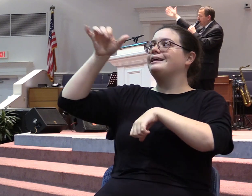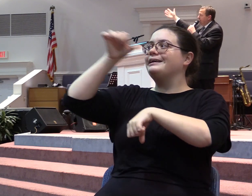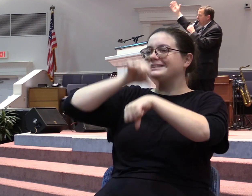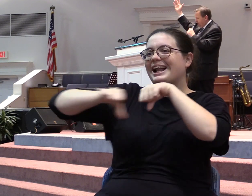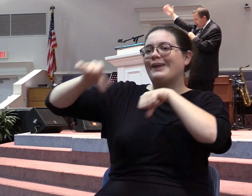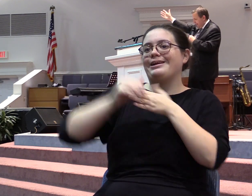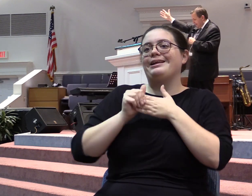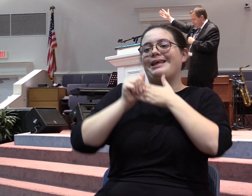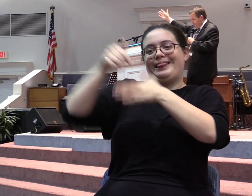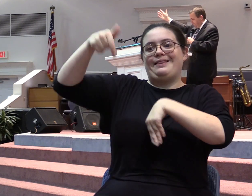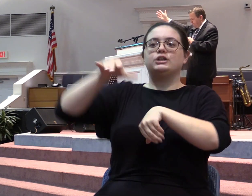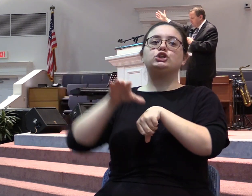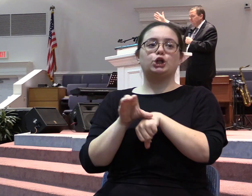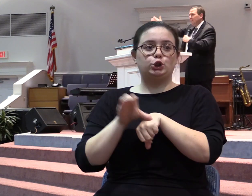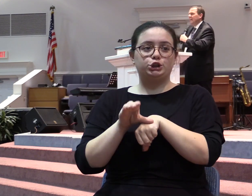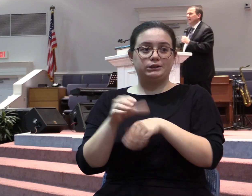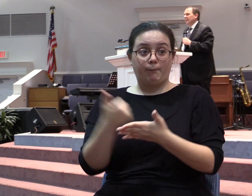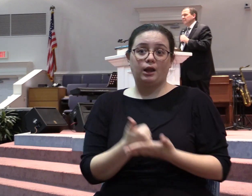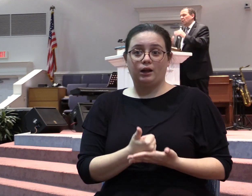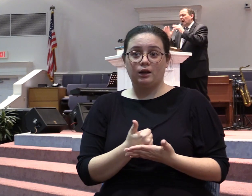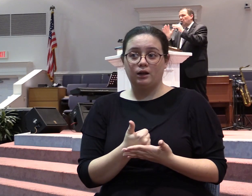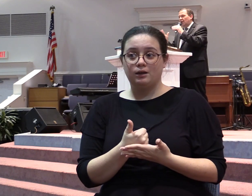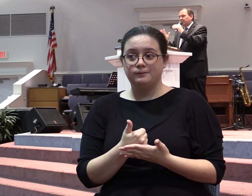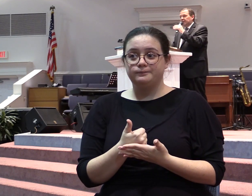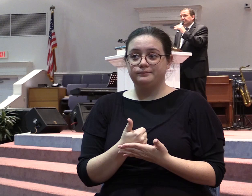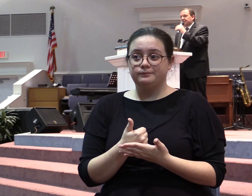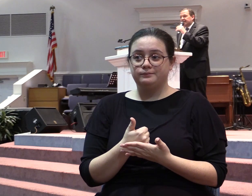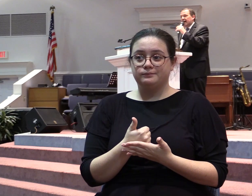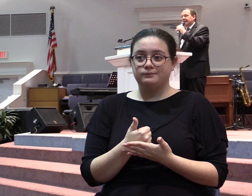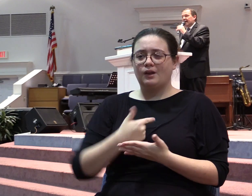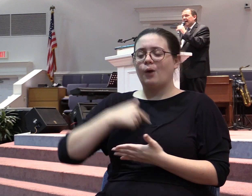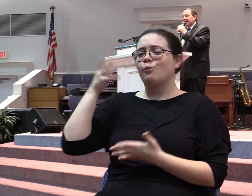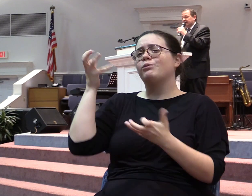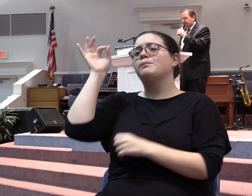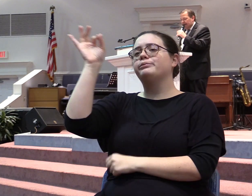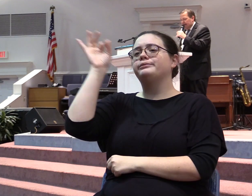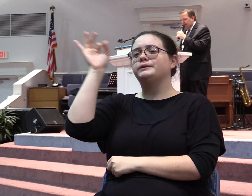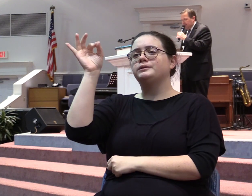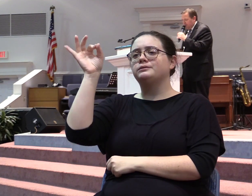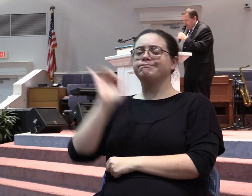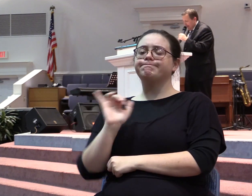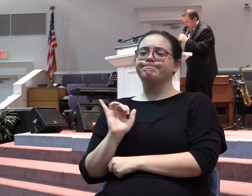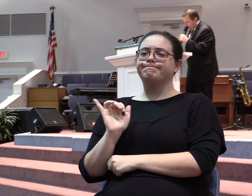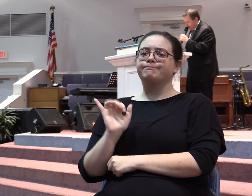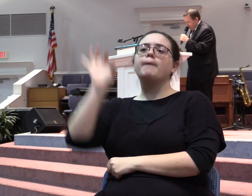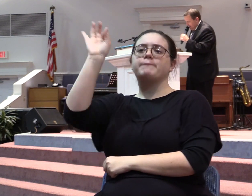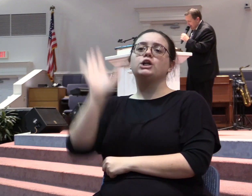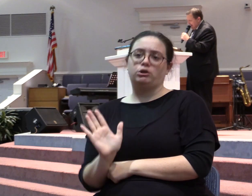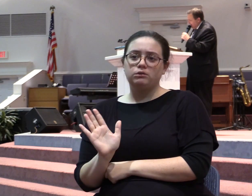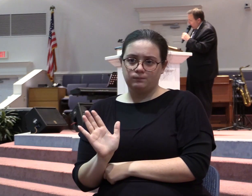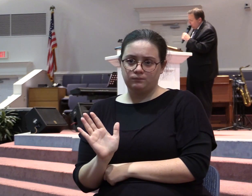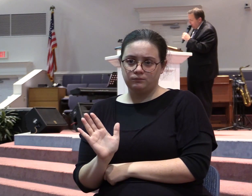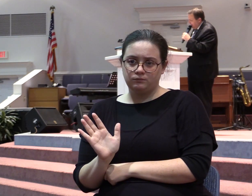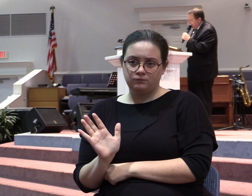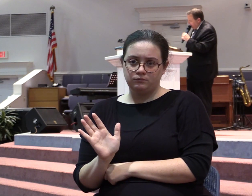lead this flock. Amen. So I want to preach tonight as a pastor.